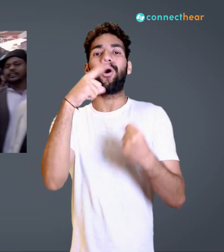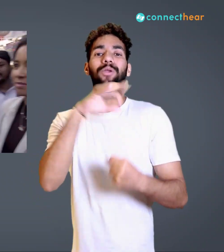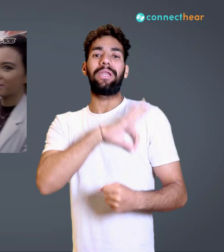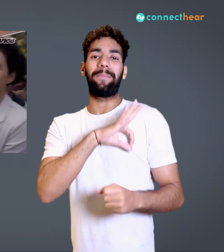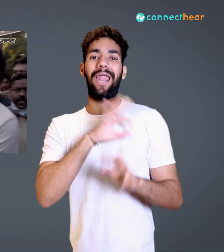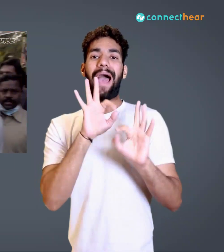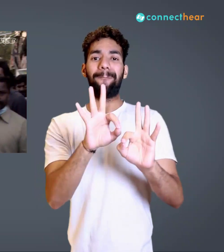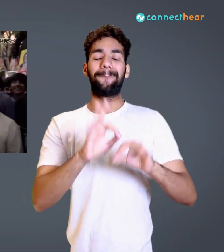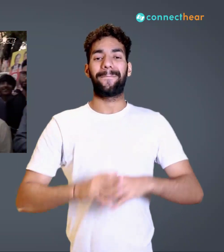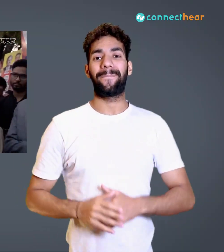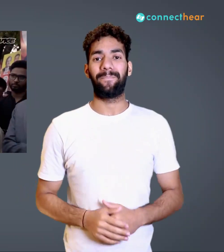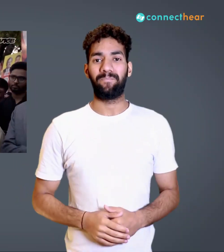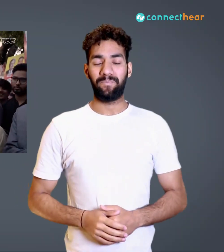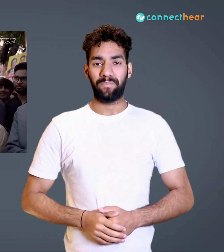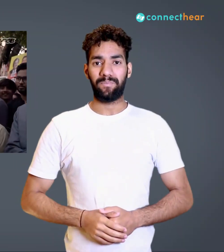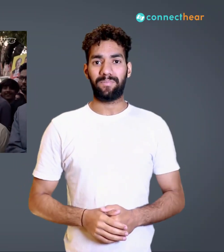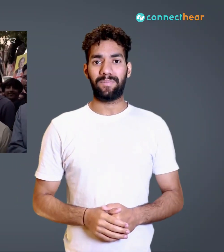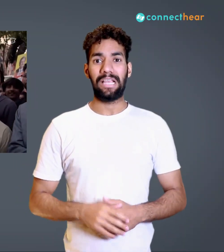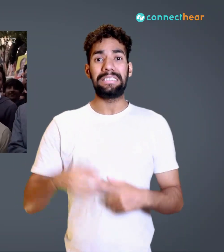his.